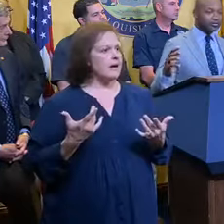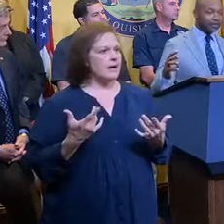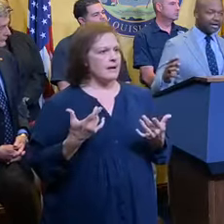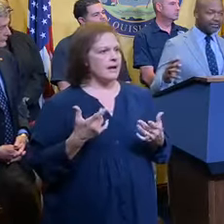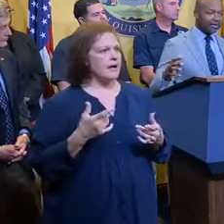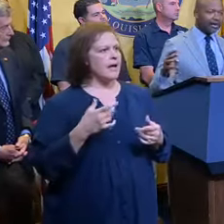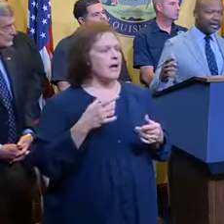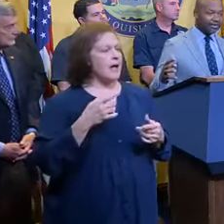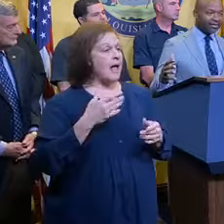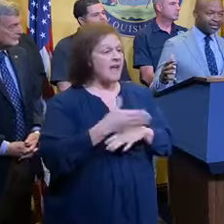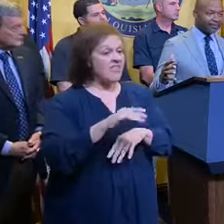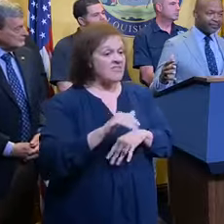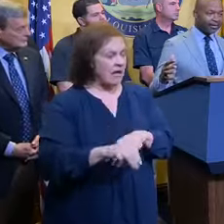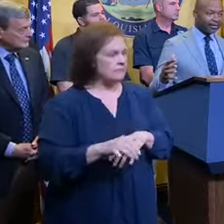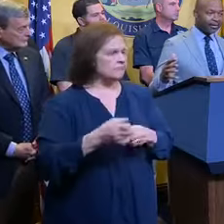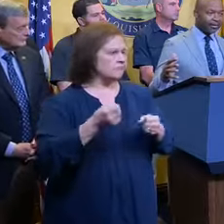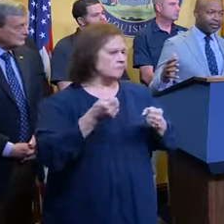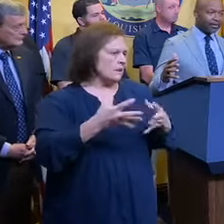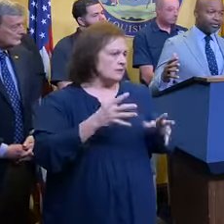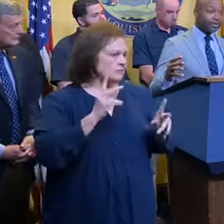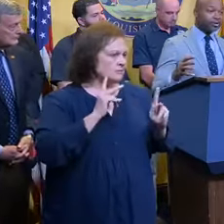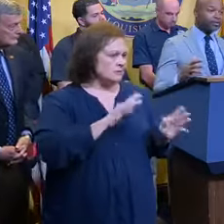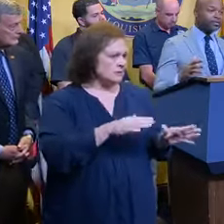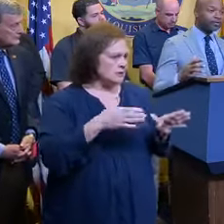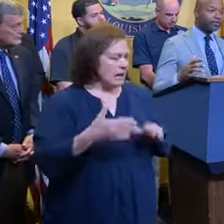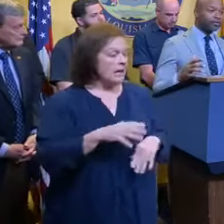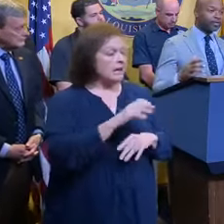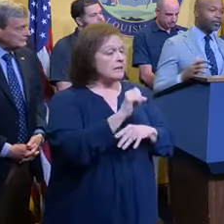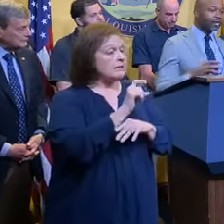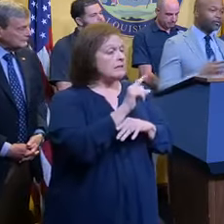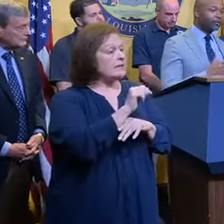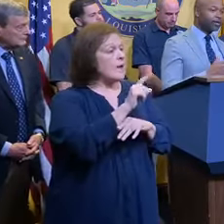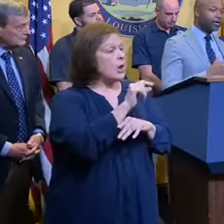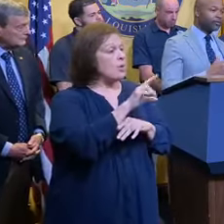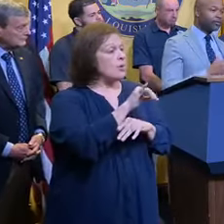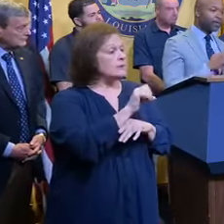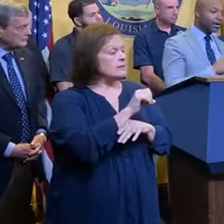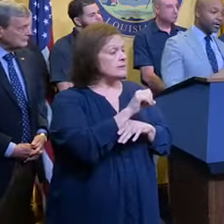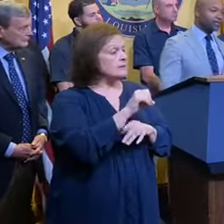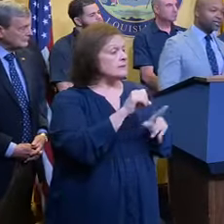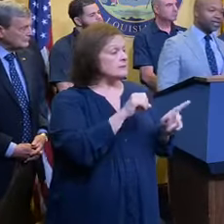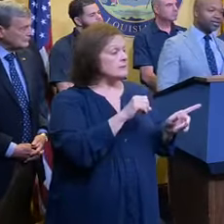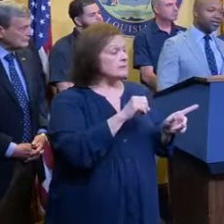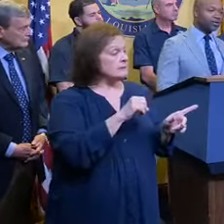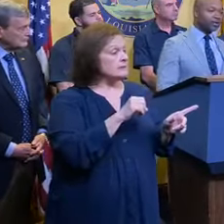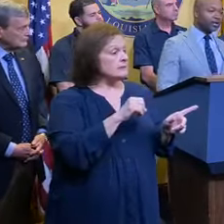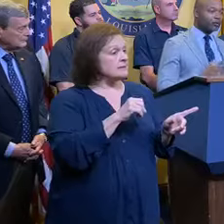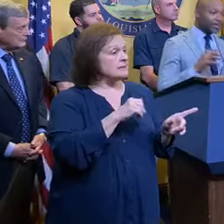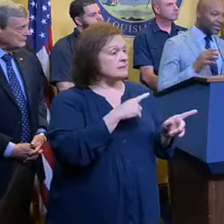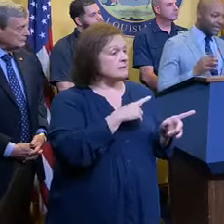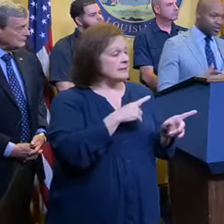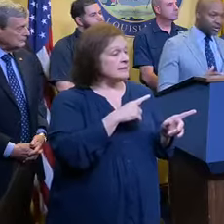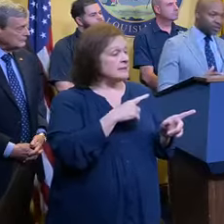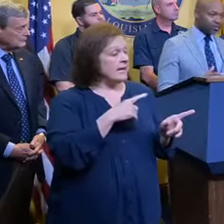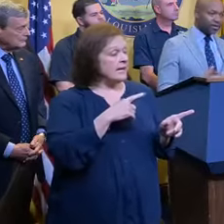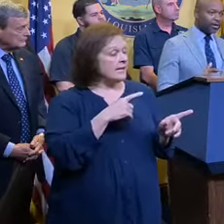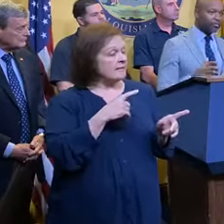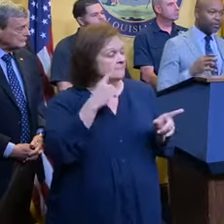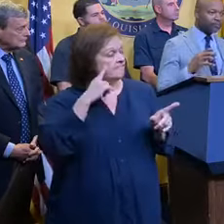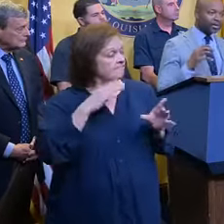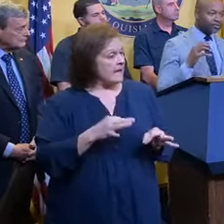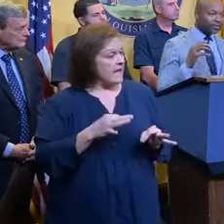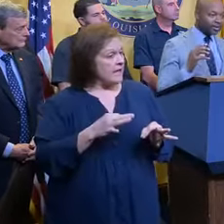loss of life at that time. St. Louis went the route that the mayor has decided to go, that we need to go,